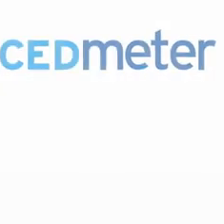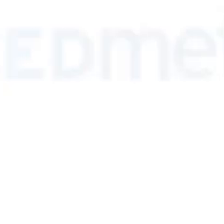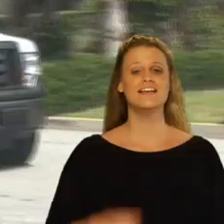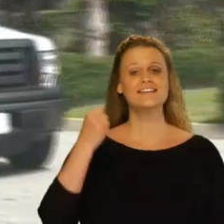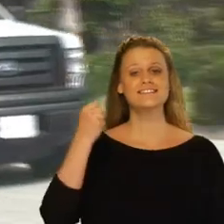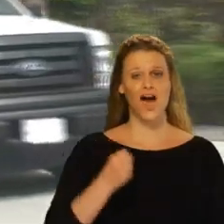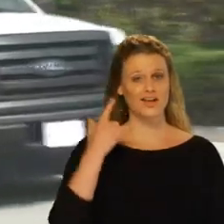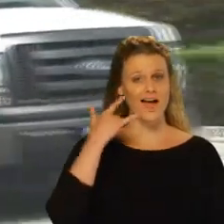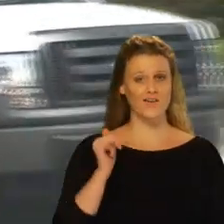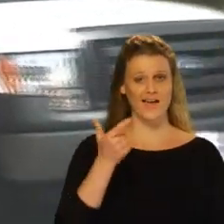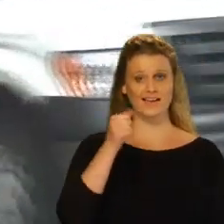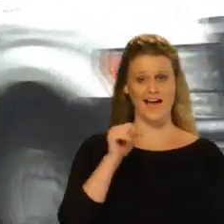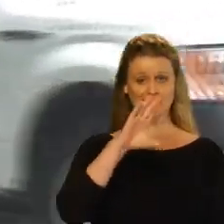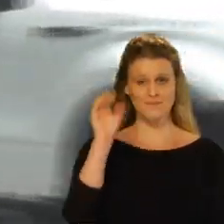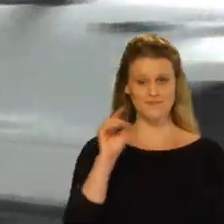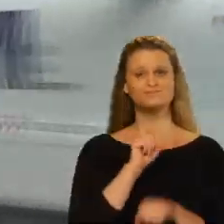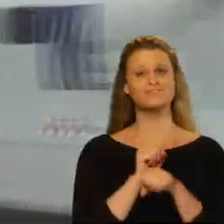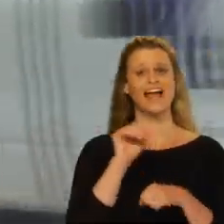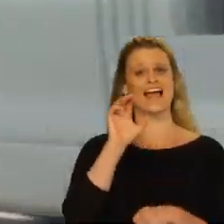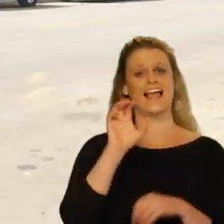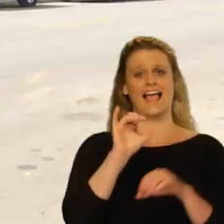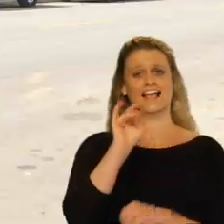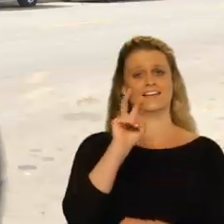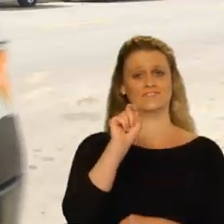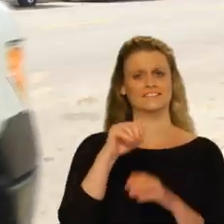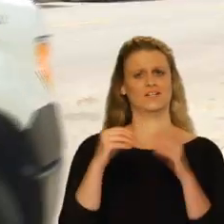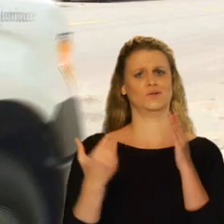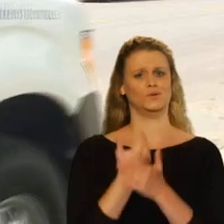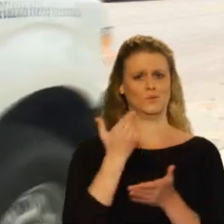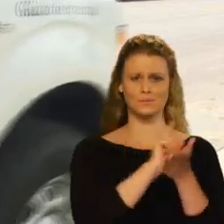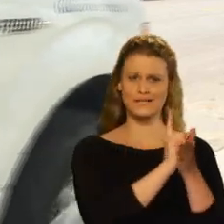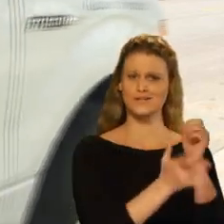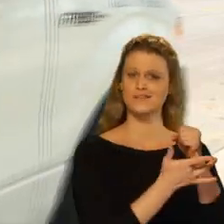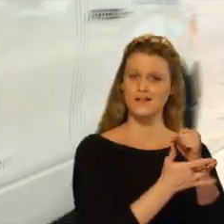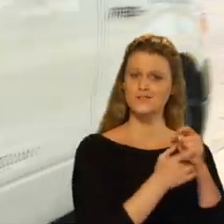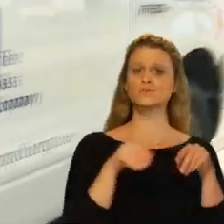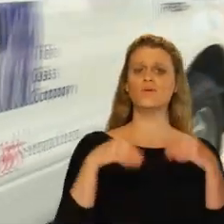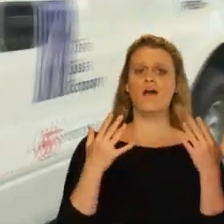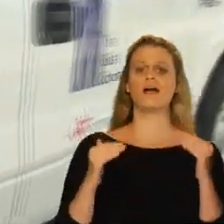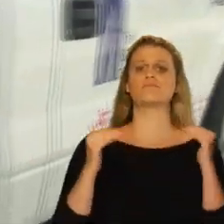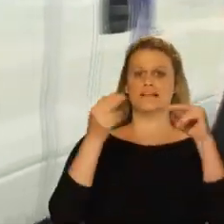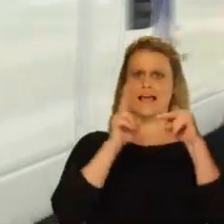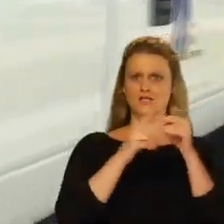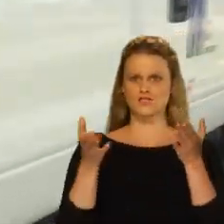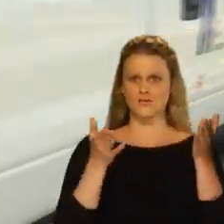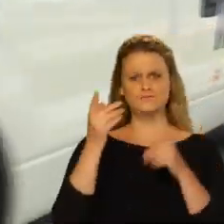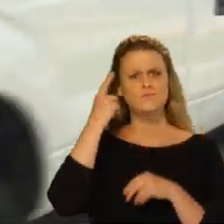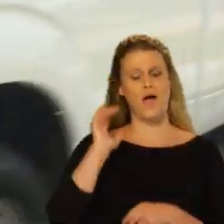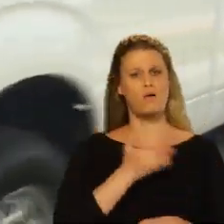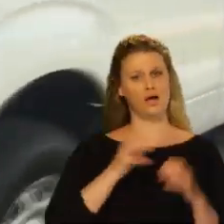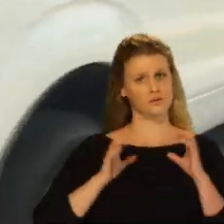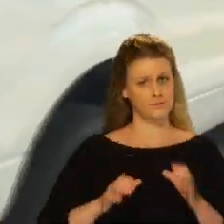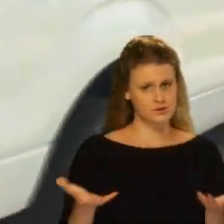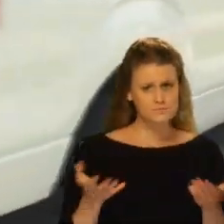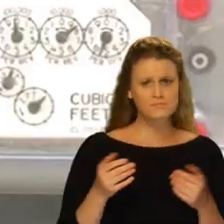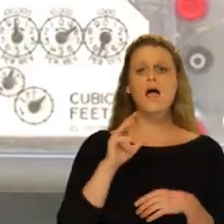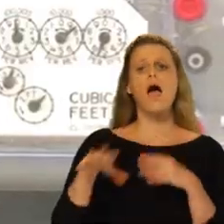Southern California Gas Company is investing in new meter technology to provide enhanced services for our customers by adding a